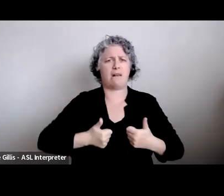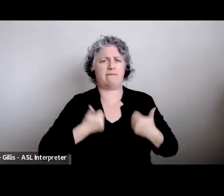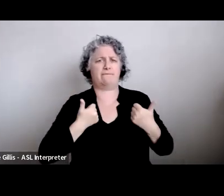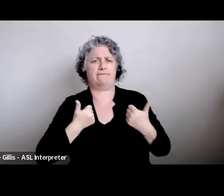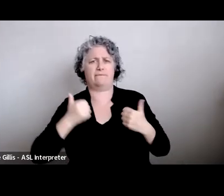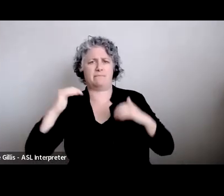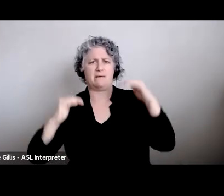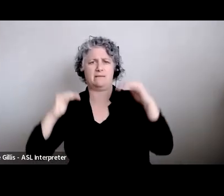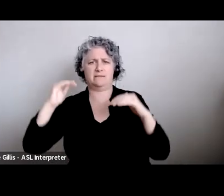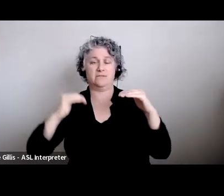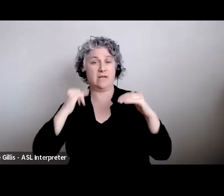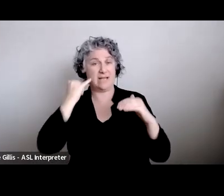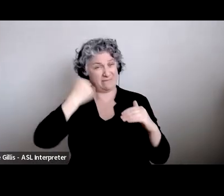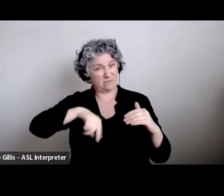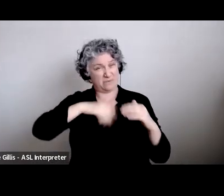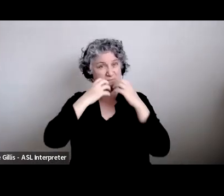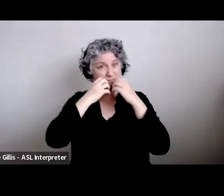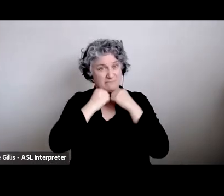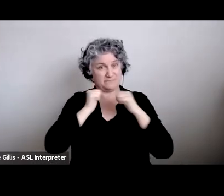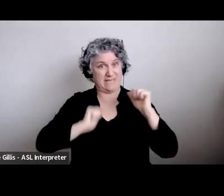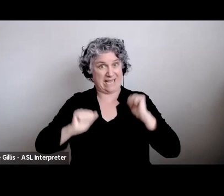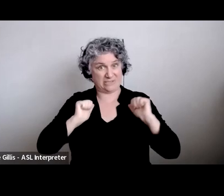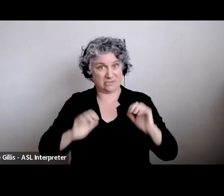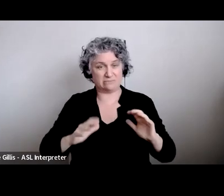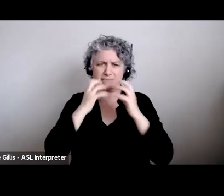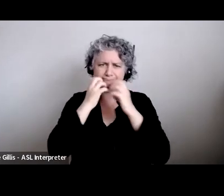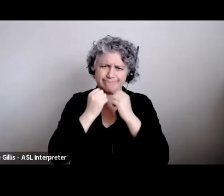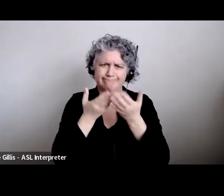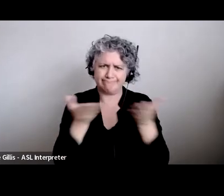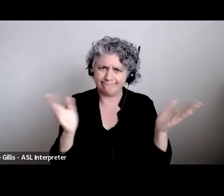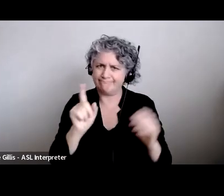we care about our industry, we have to care about our people.